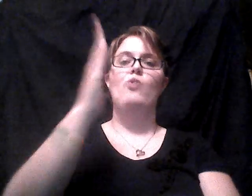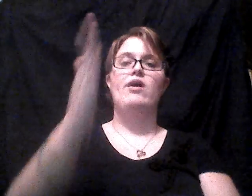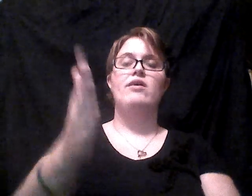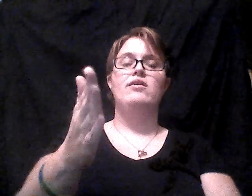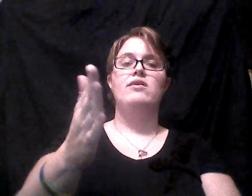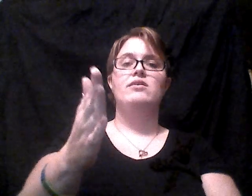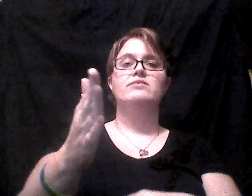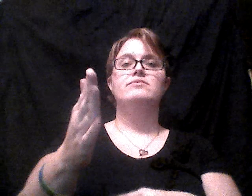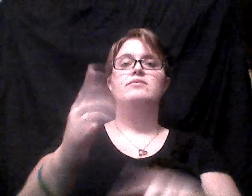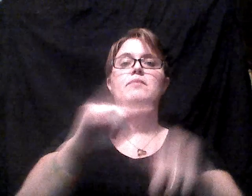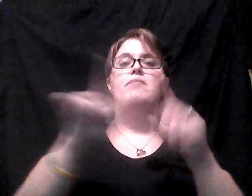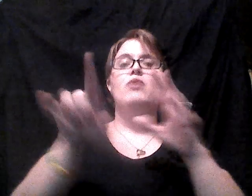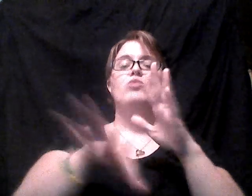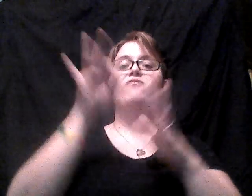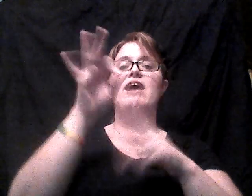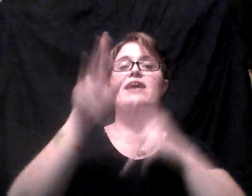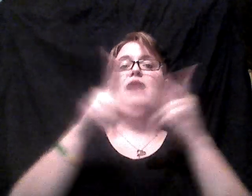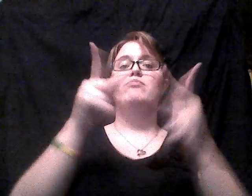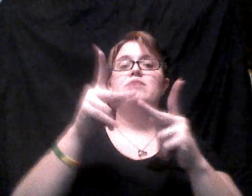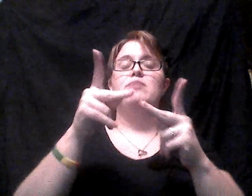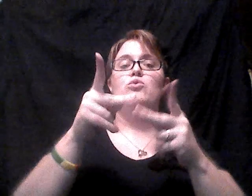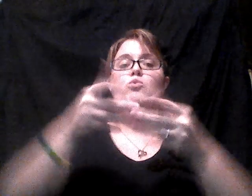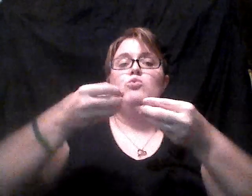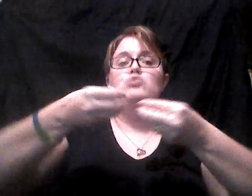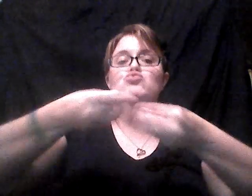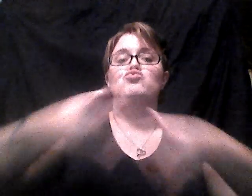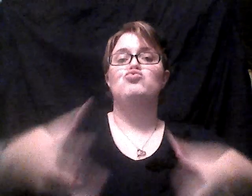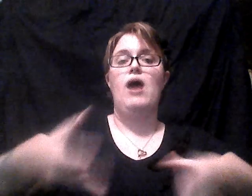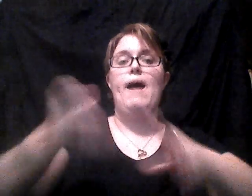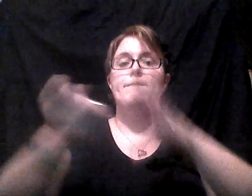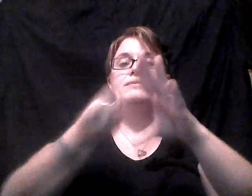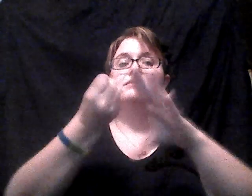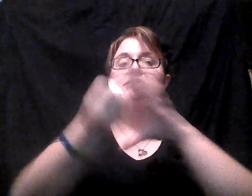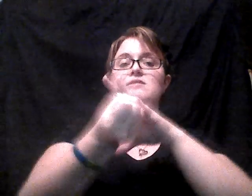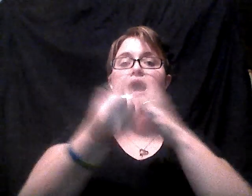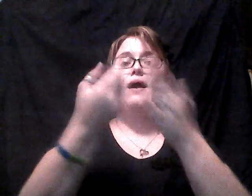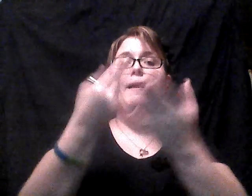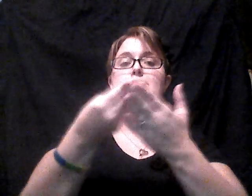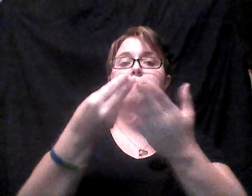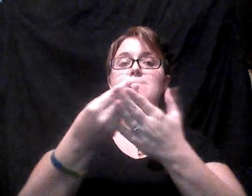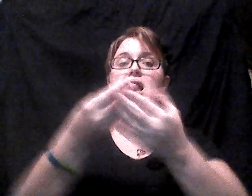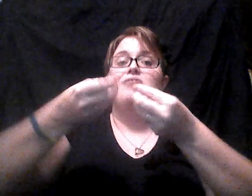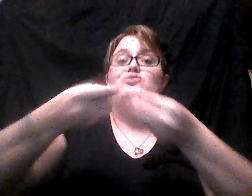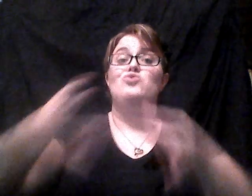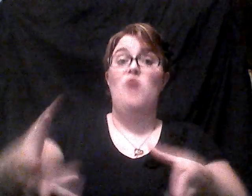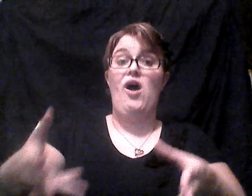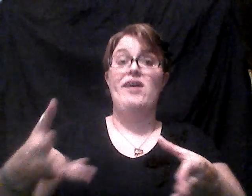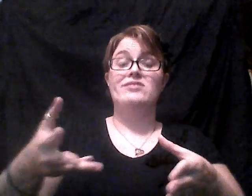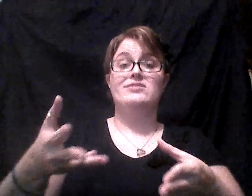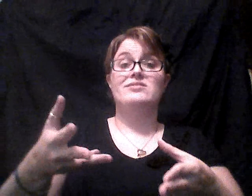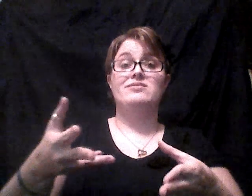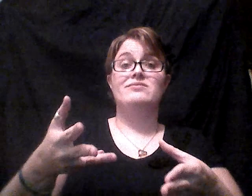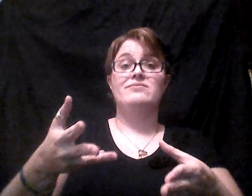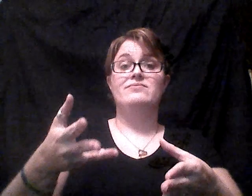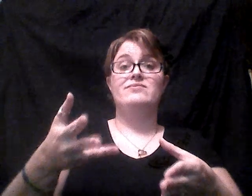their stocks, the stock market crashes and enormous wealth is lost. Sound familiar? So what is the impact on this?